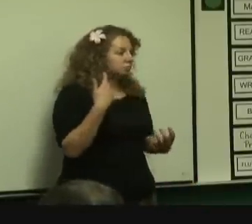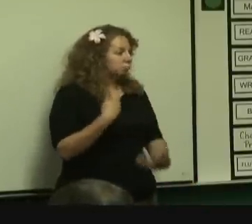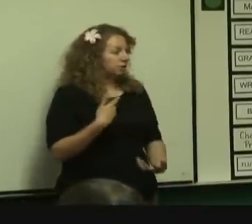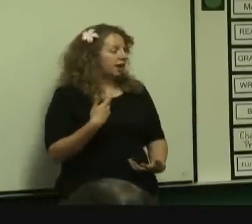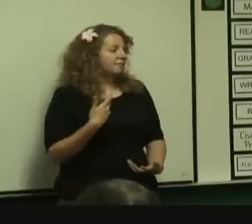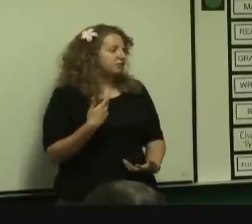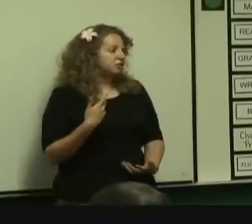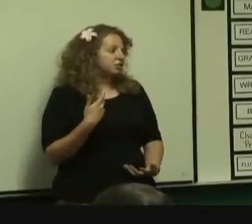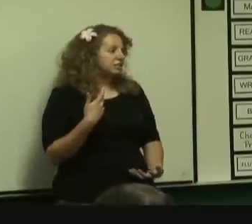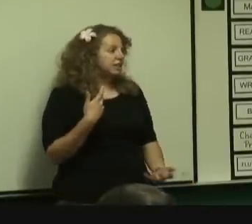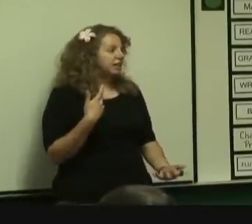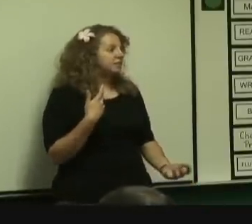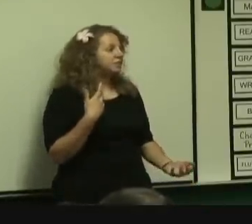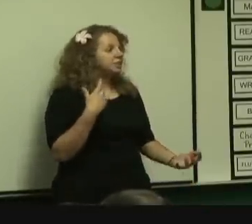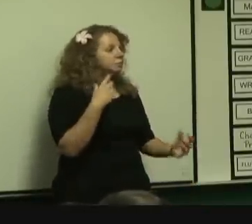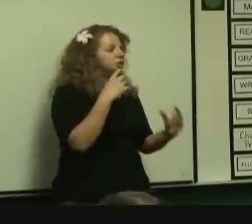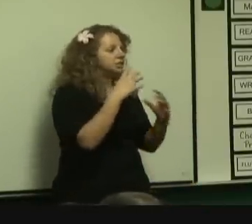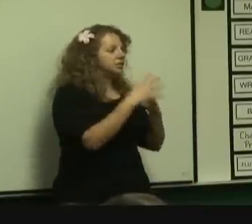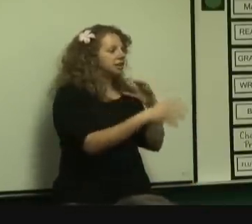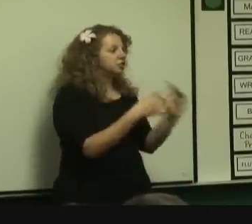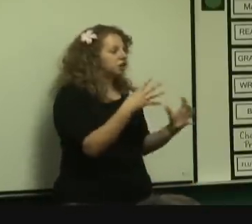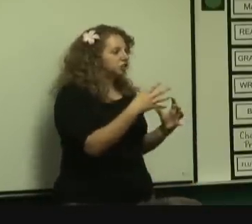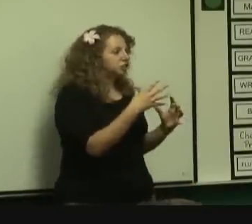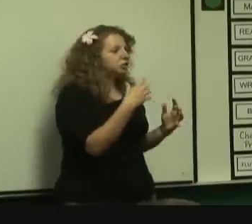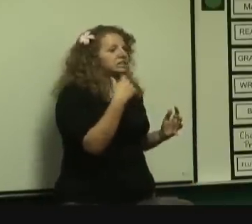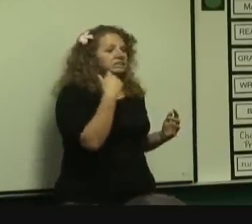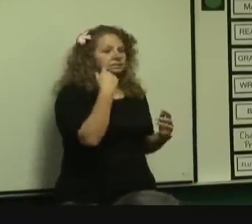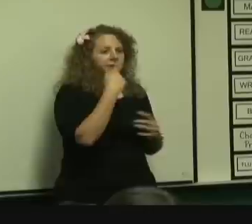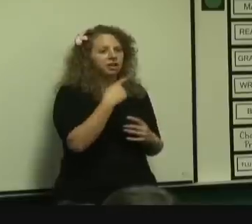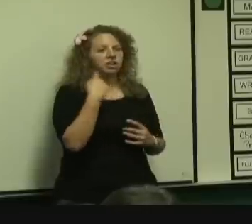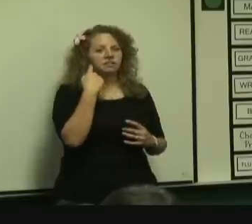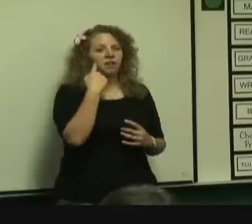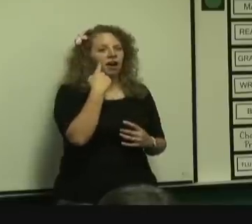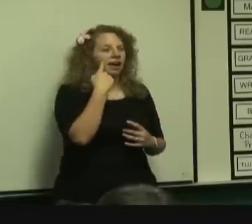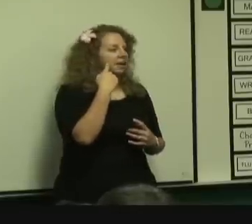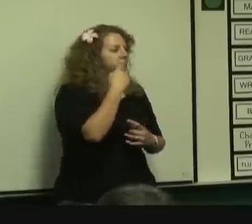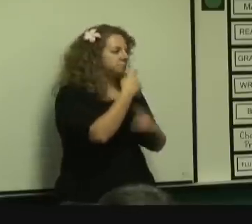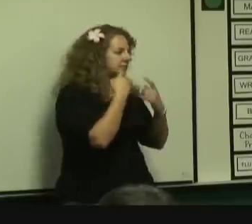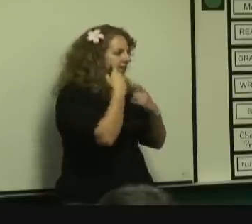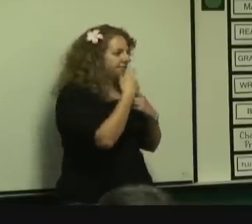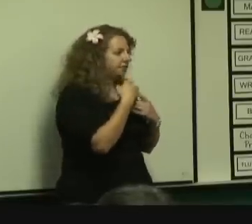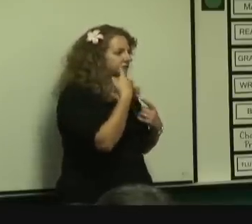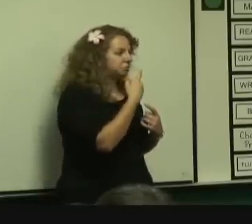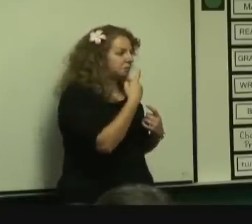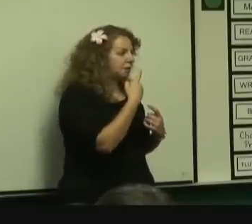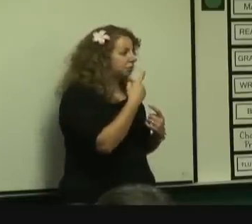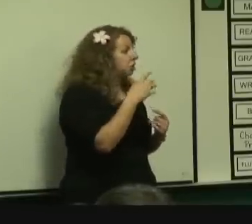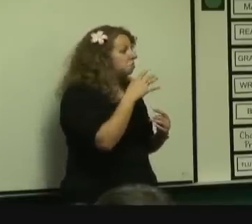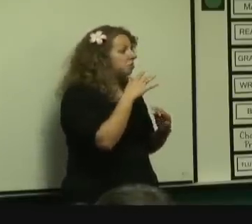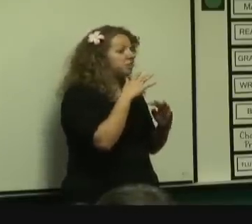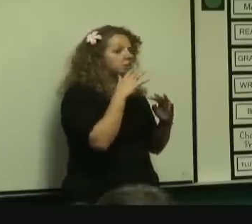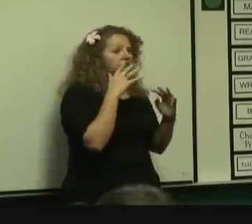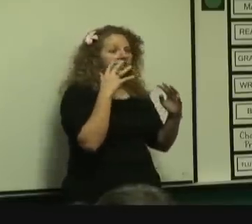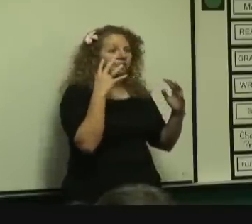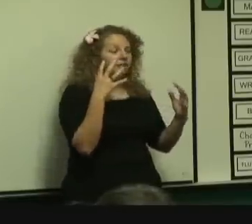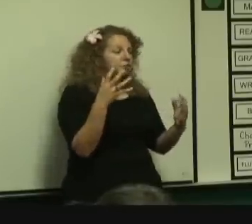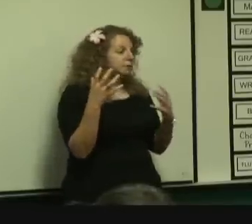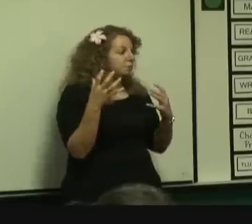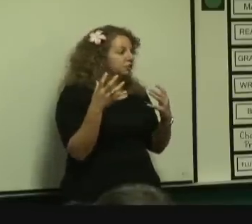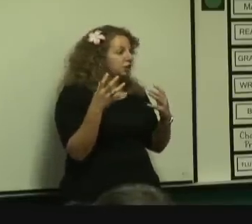when I first learned this fine, then the person that I talked to did better if I said everything with my mouth. But then a lot of other people I